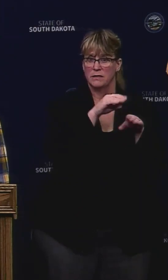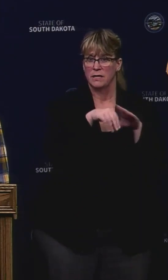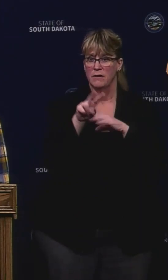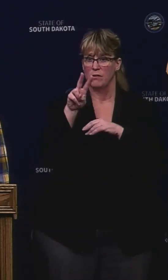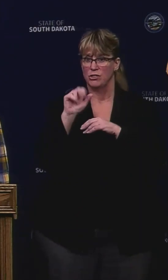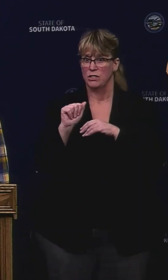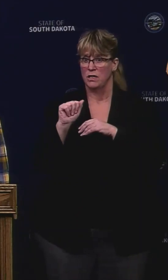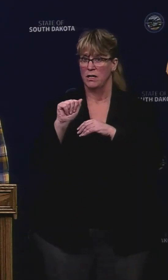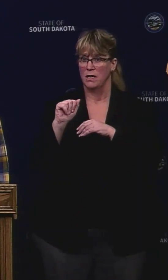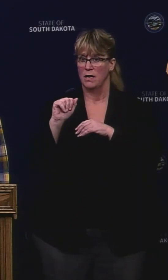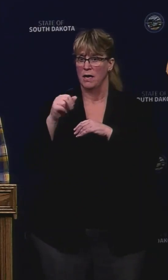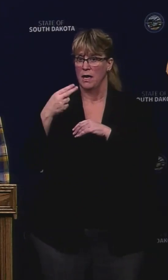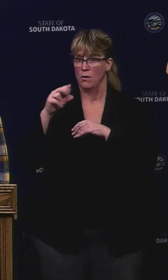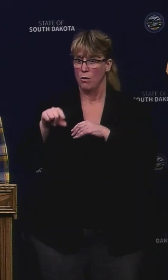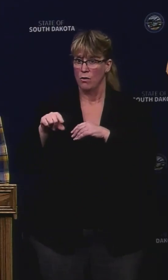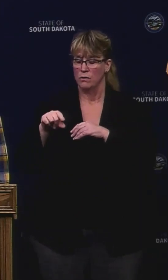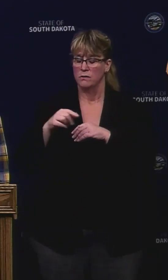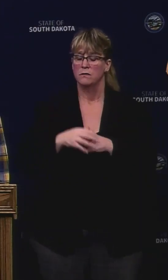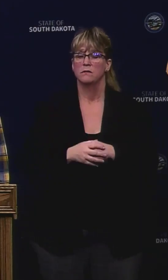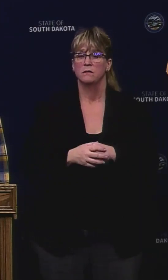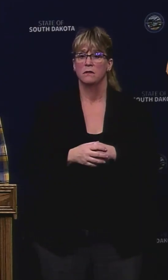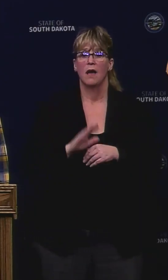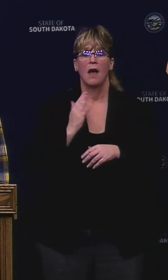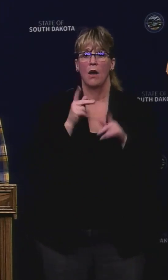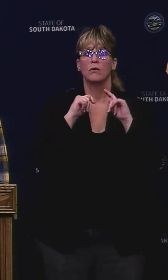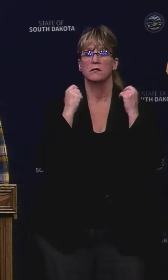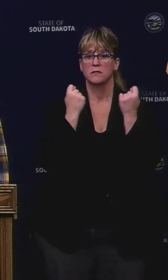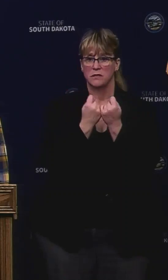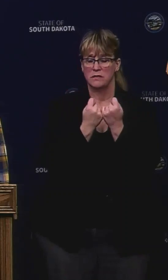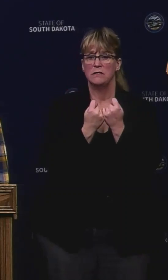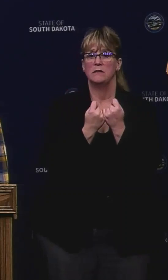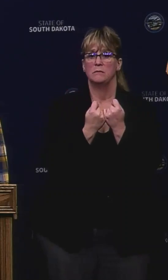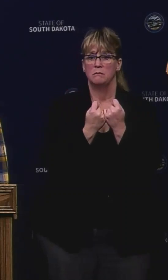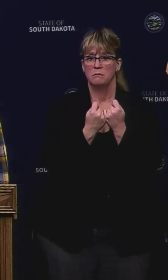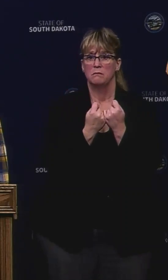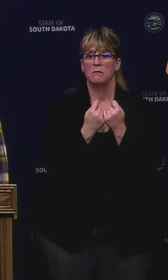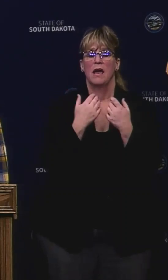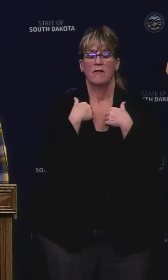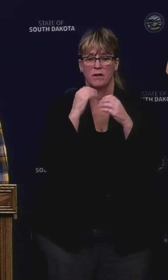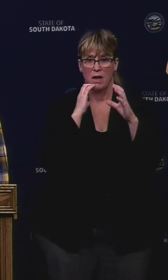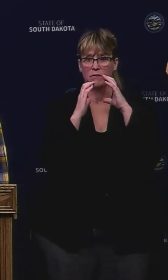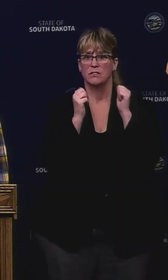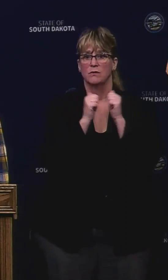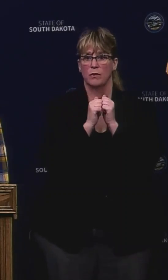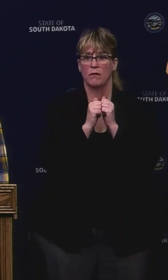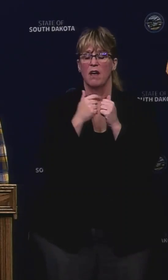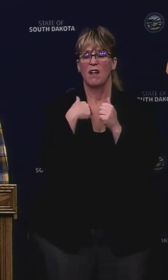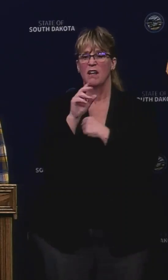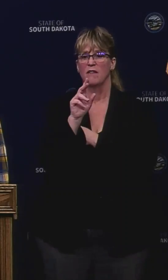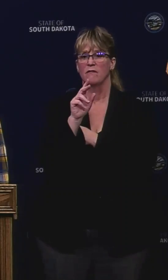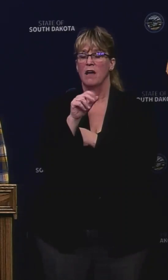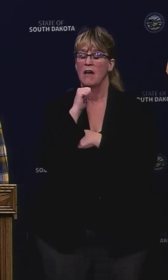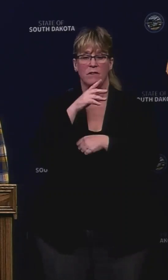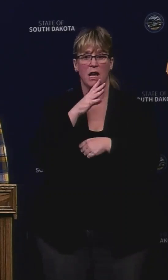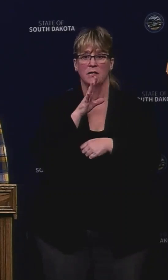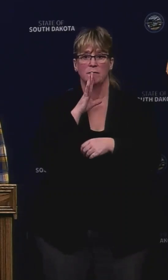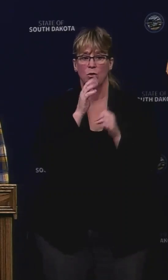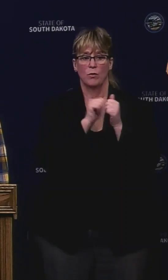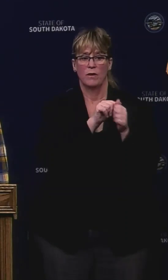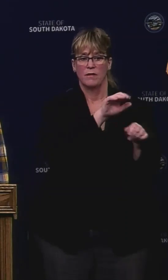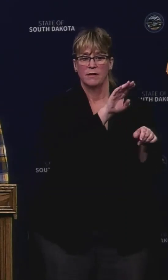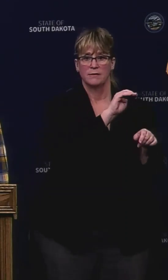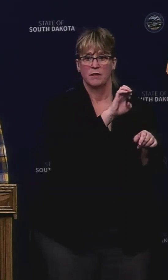headquarters since the release of the CDC report? You know, our team has been having conversations with them. I have not spoken to